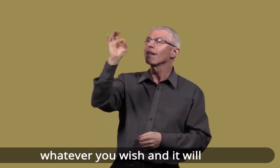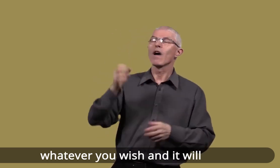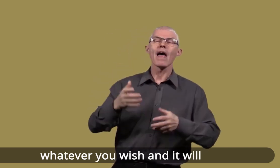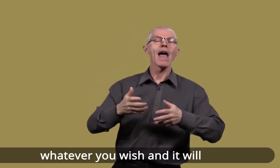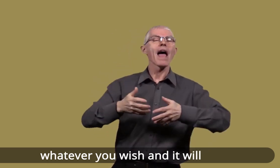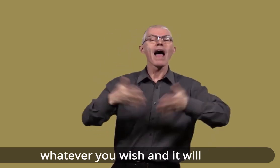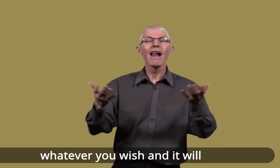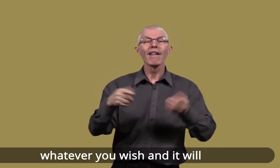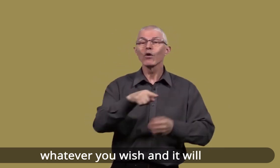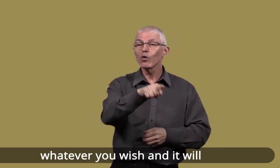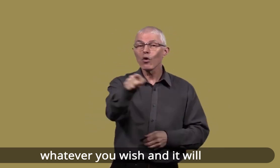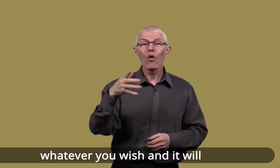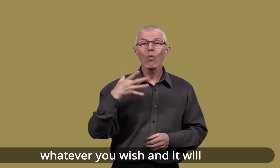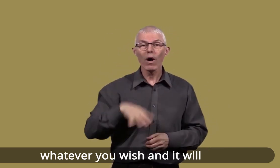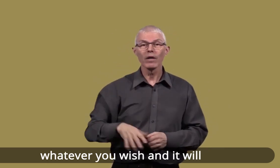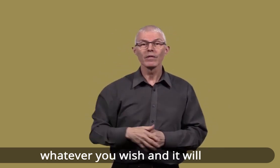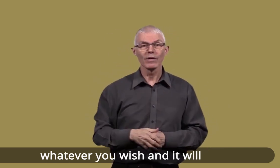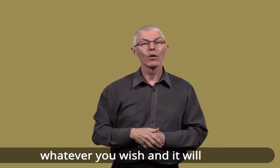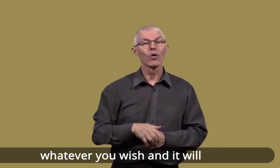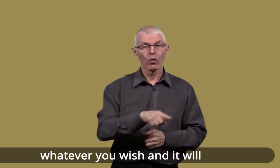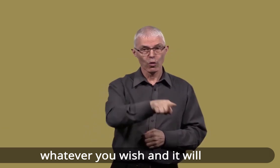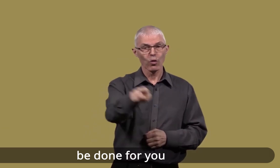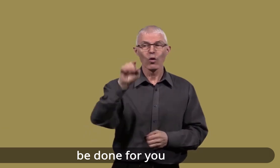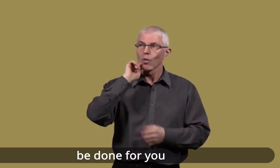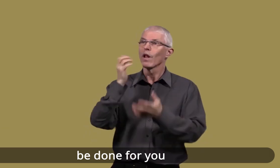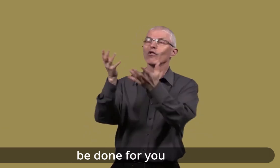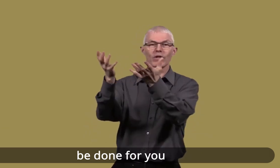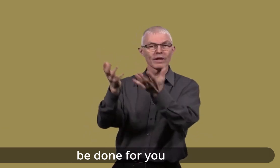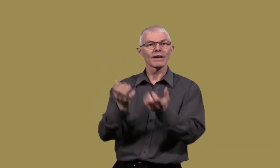whatever you wish, and it will be done for you.